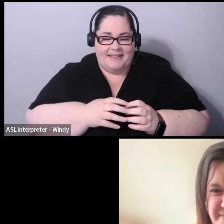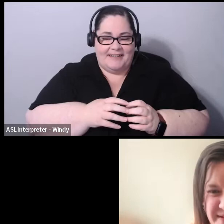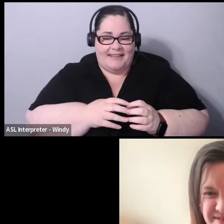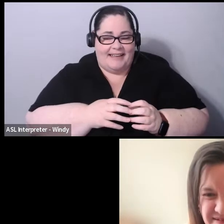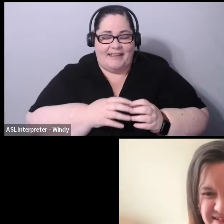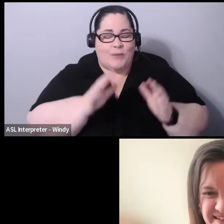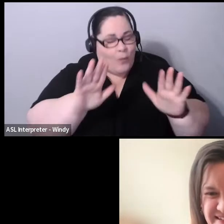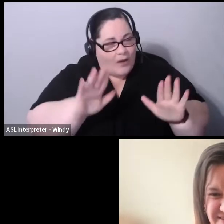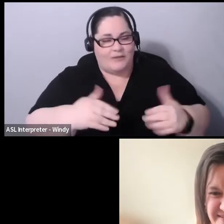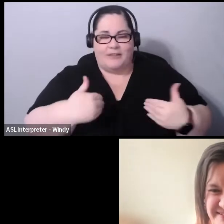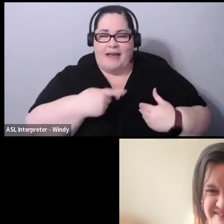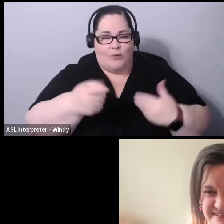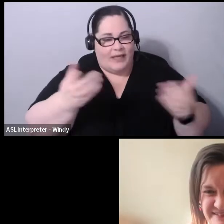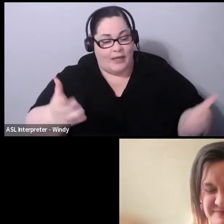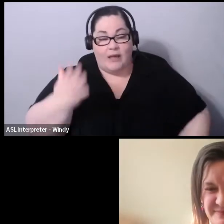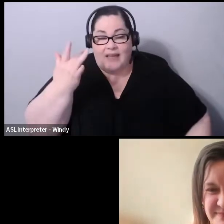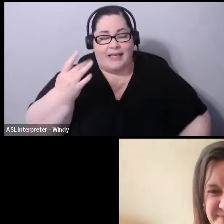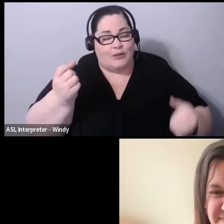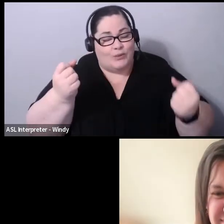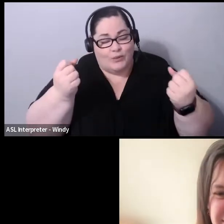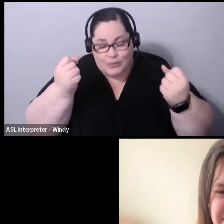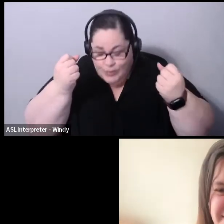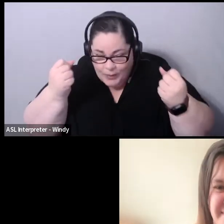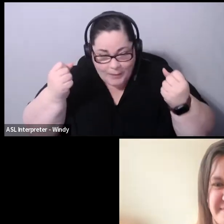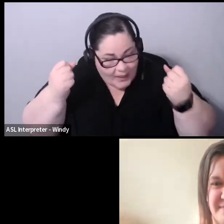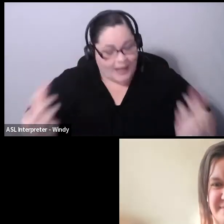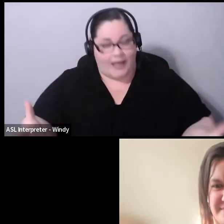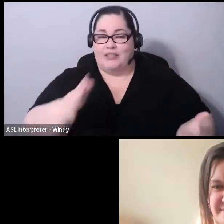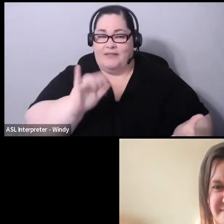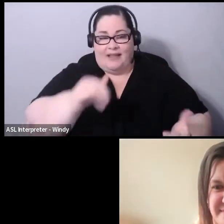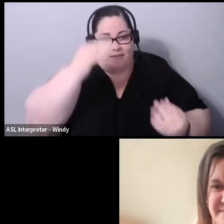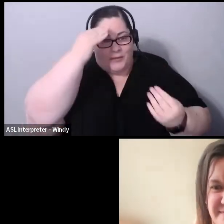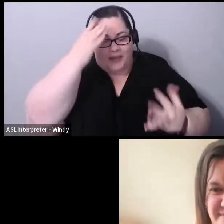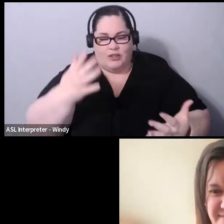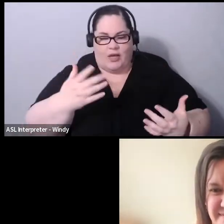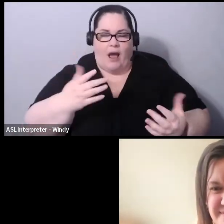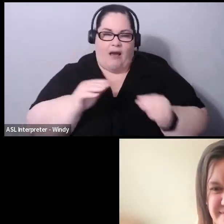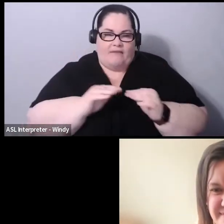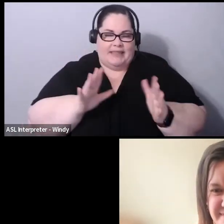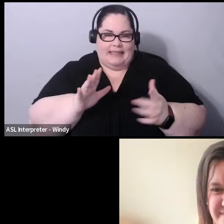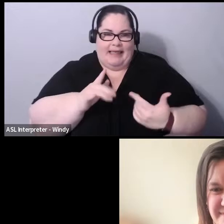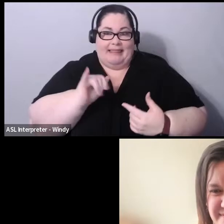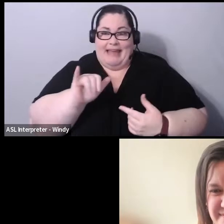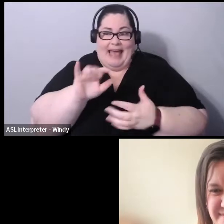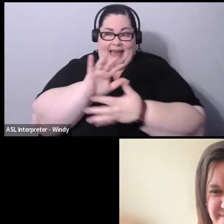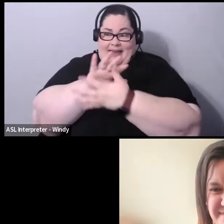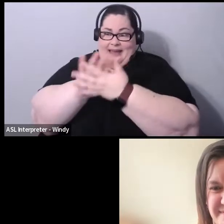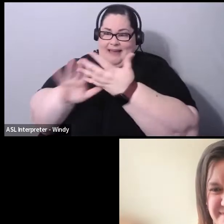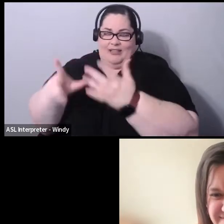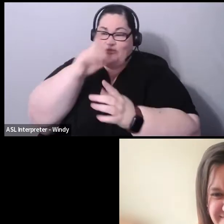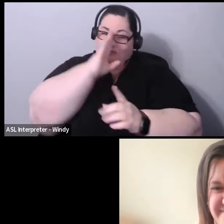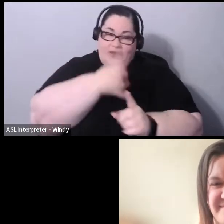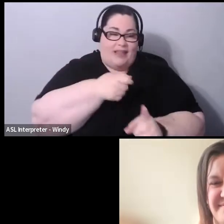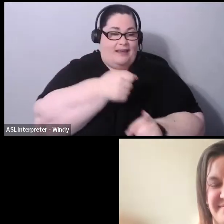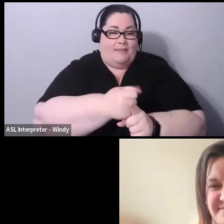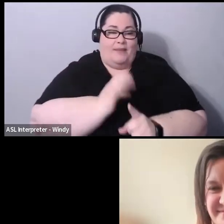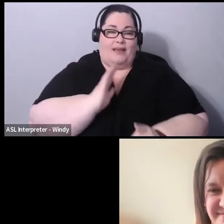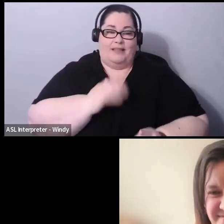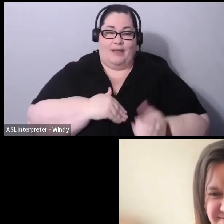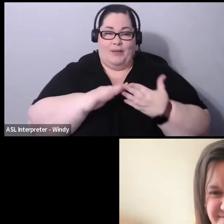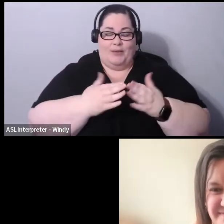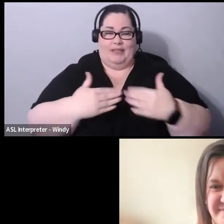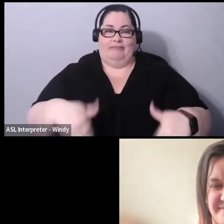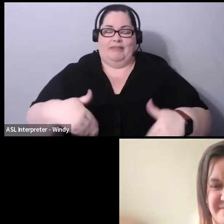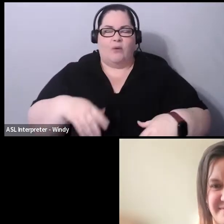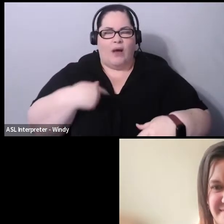you here because there's so much of this information. I mean, obviously directly impacts our communities. So I just wondered